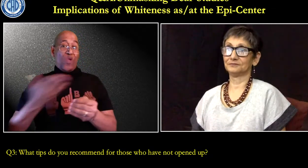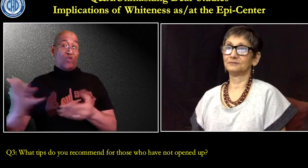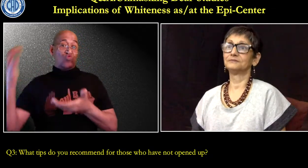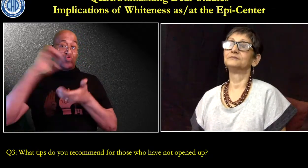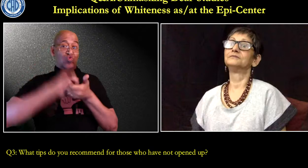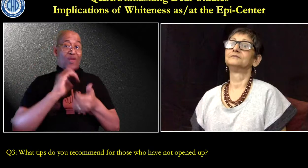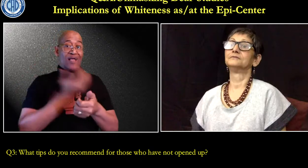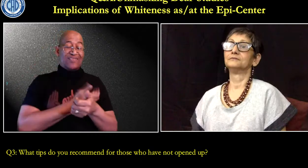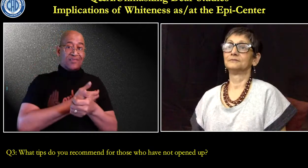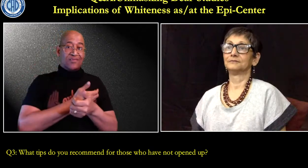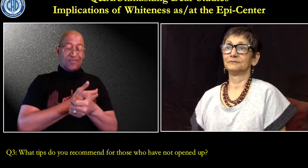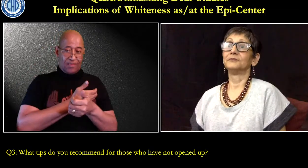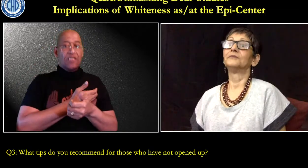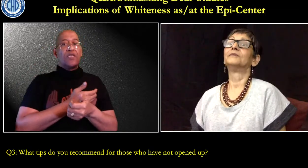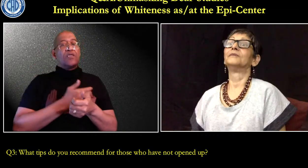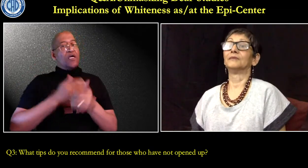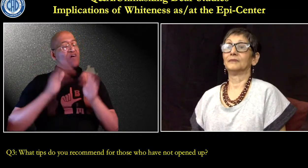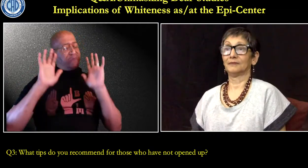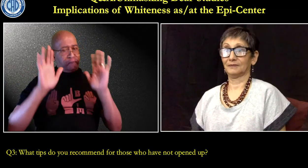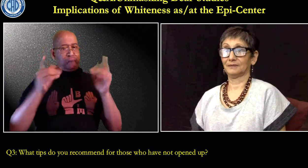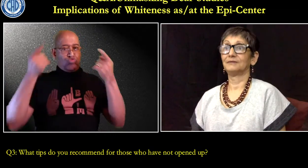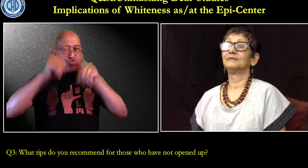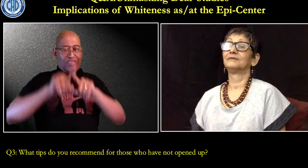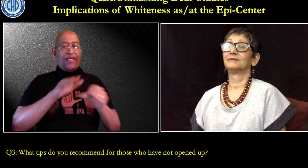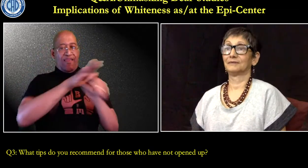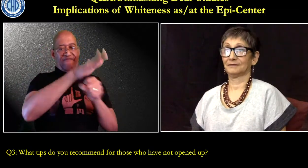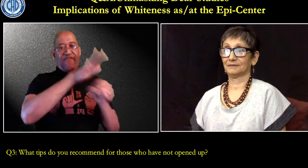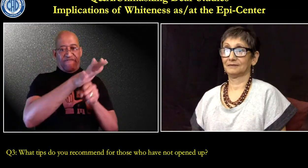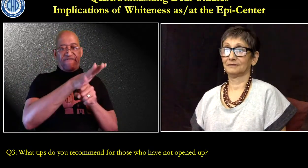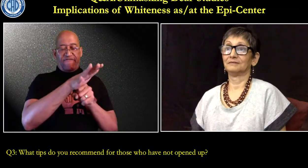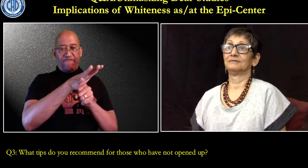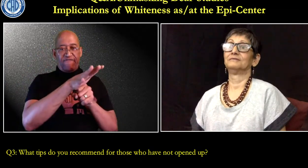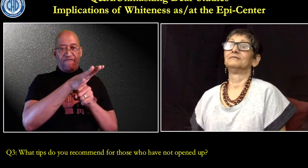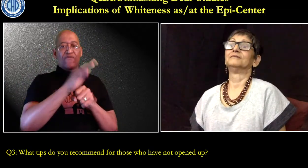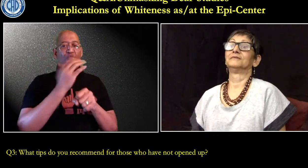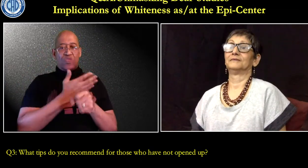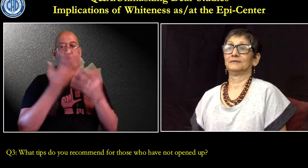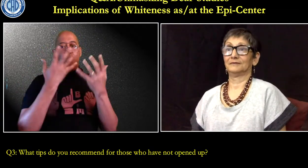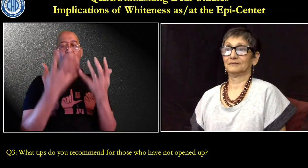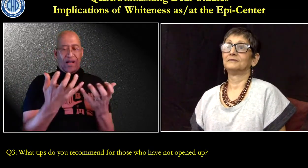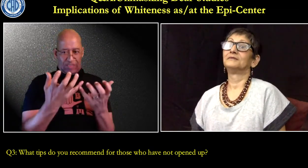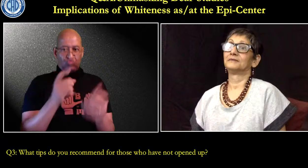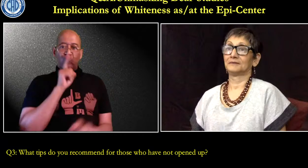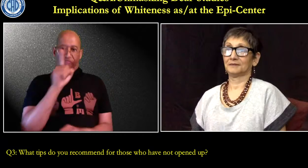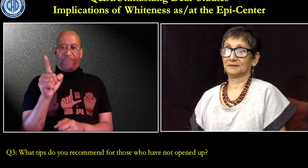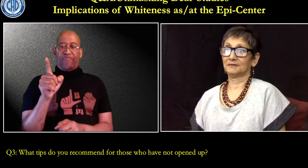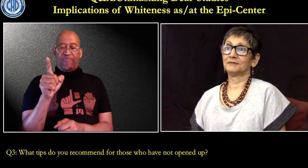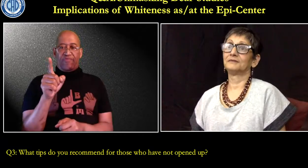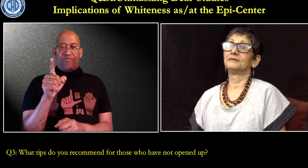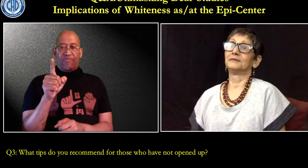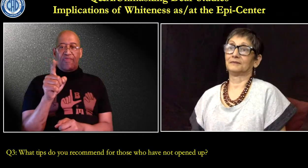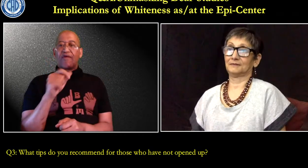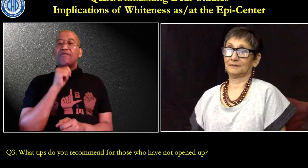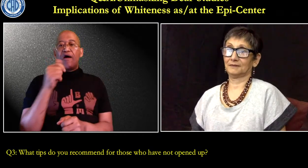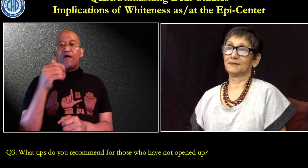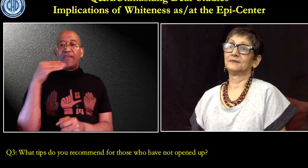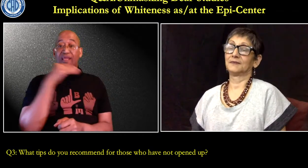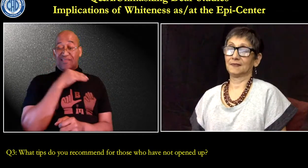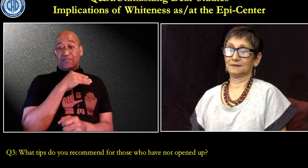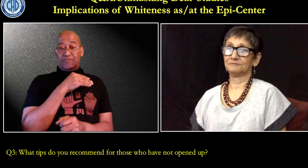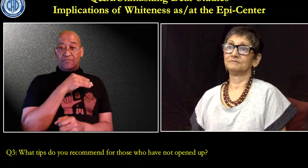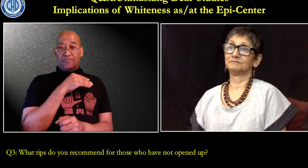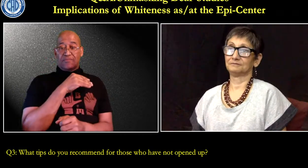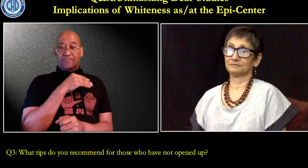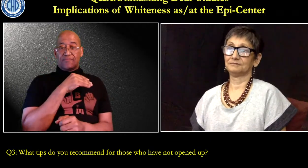that, many of them are more willing to join and partner with us if they understand more. But